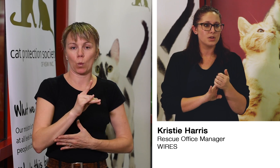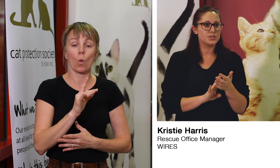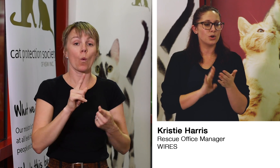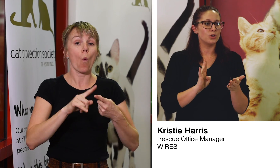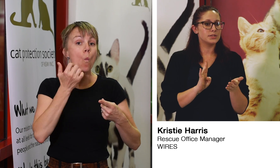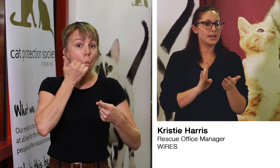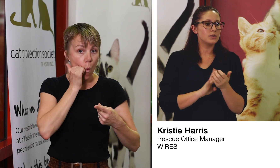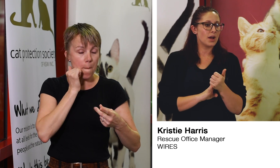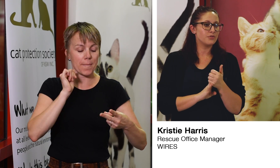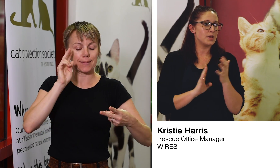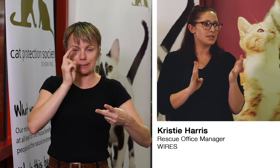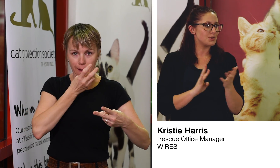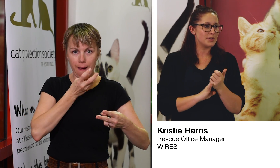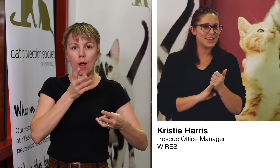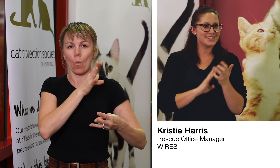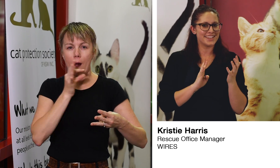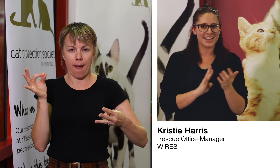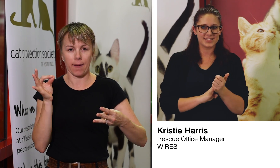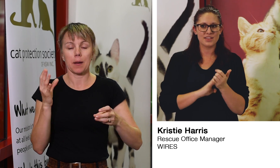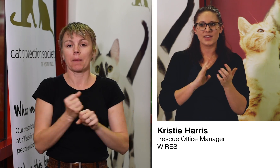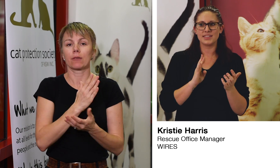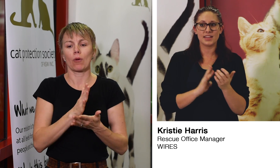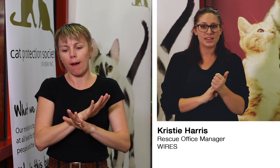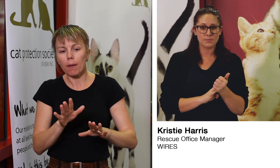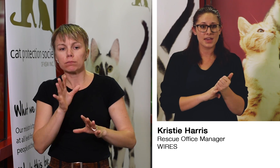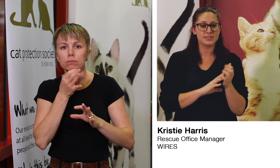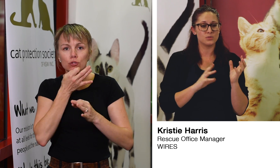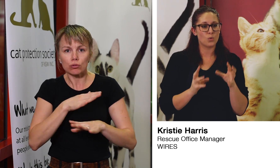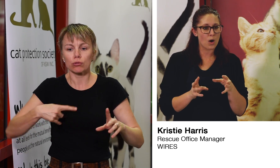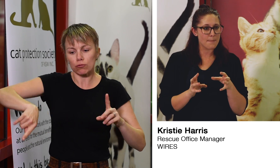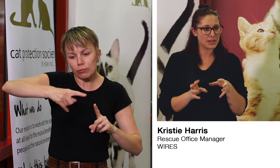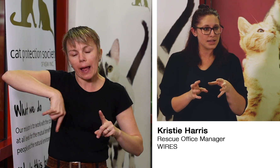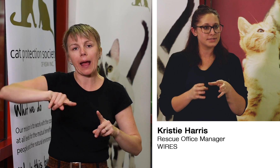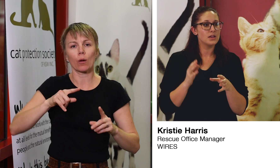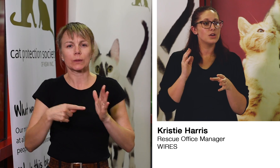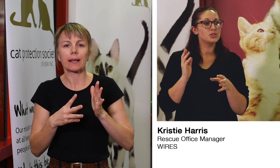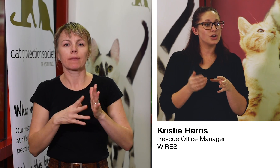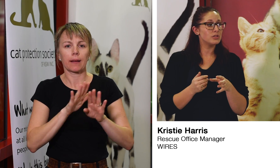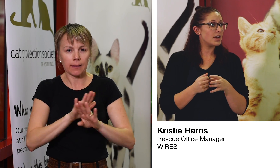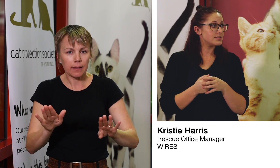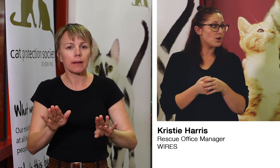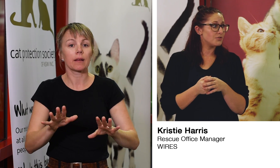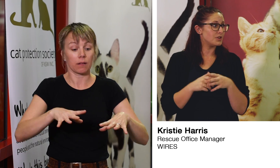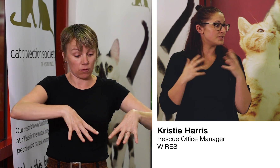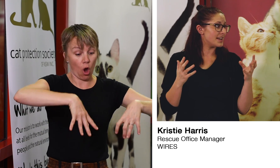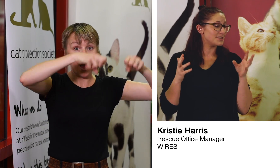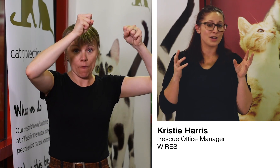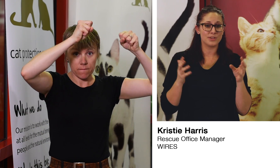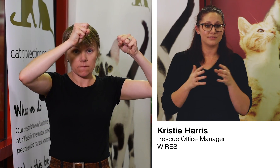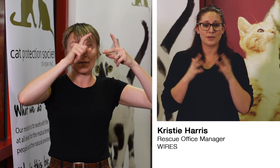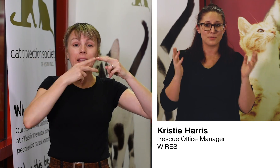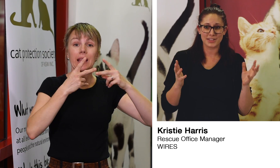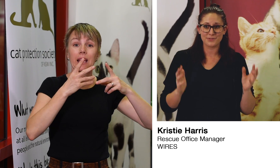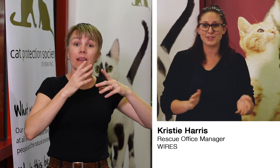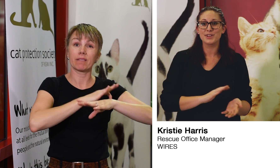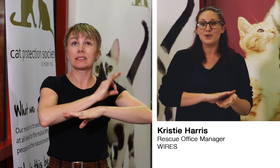quiet. So take it away from any screaming kids, any loud TVs, any other pets, into a quiet place. Turn the lights off if it's daytime,